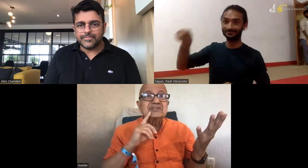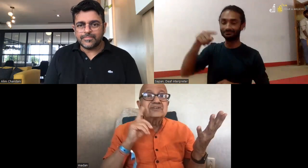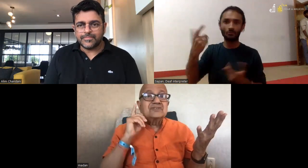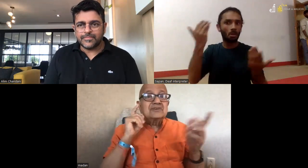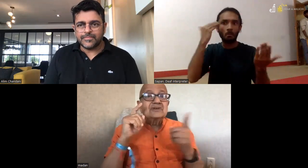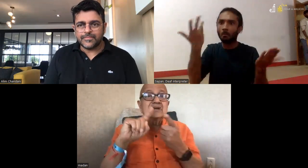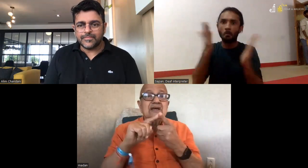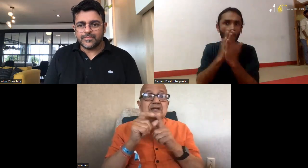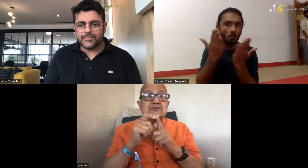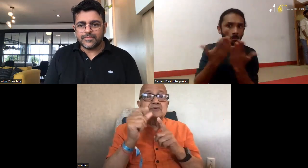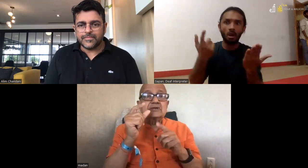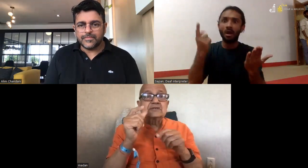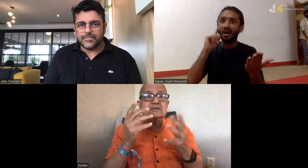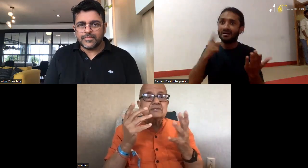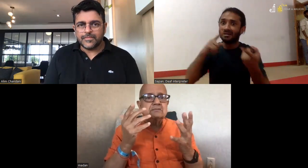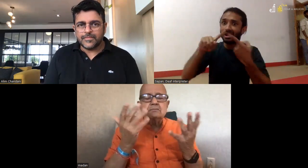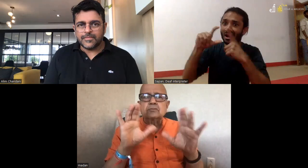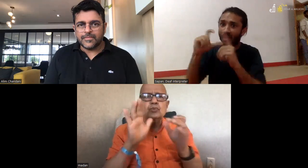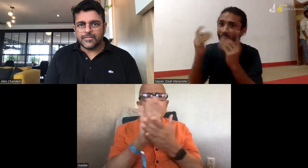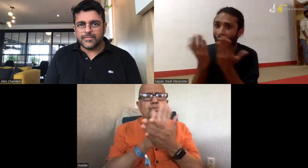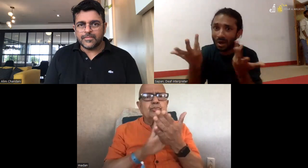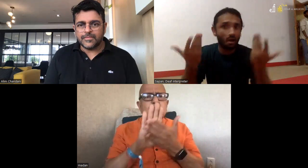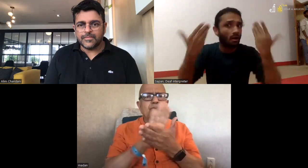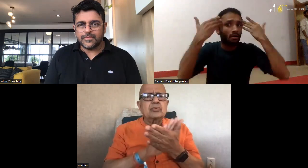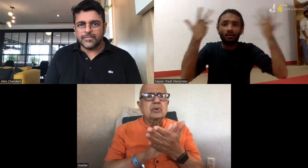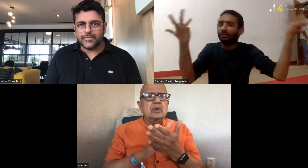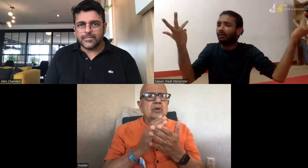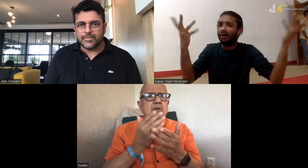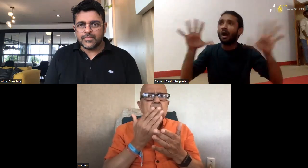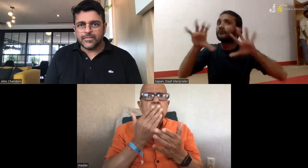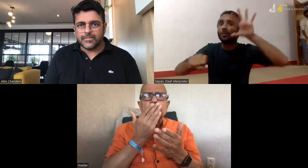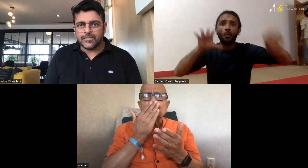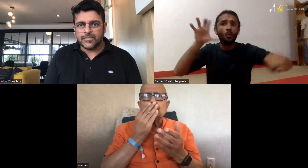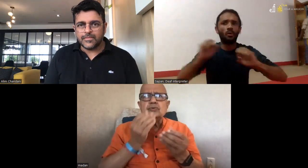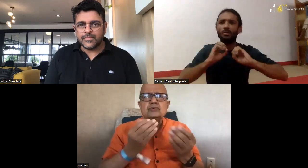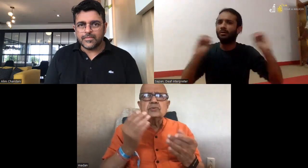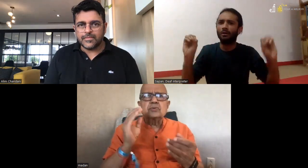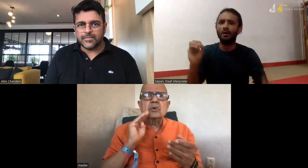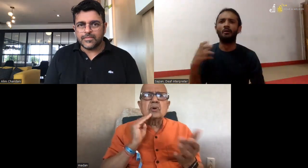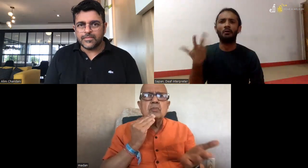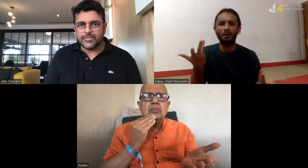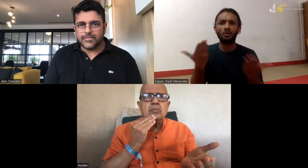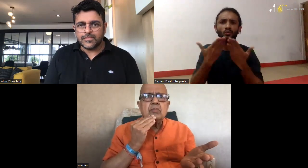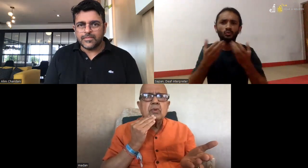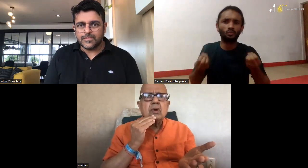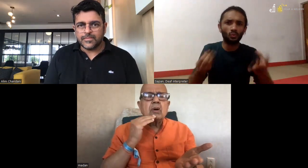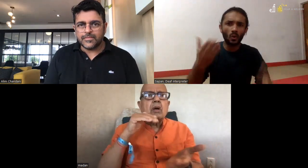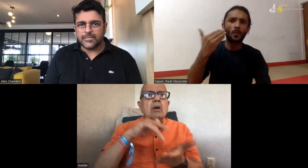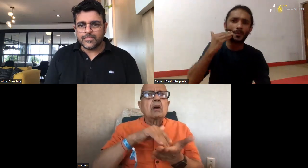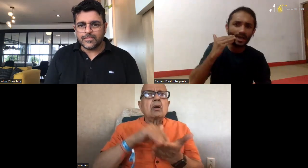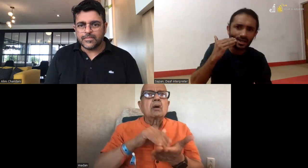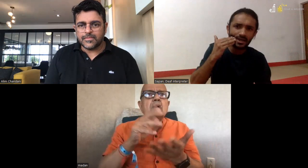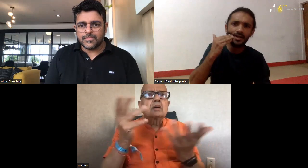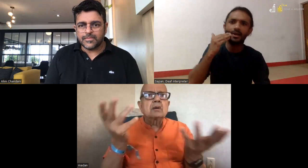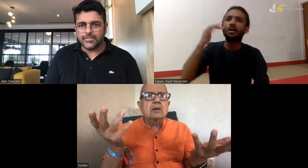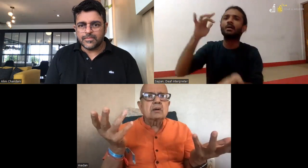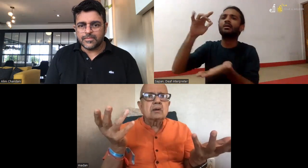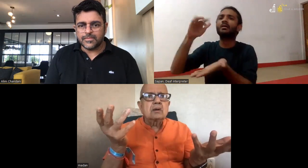deaf education. A lot of people are not aware about how to go about deaf education. There's no reach